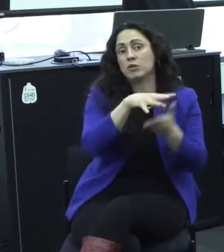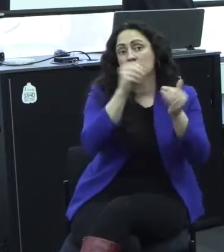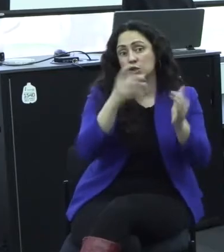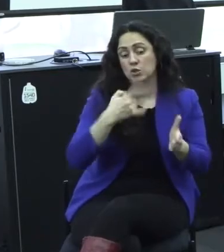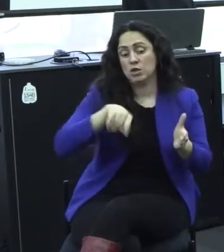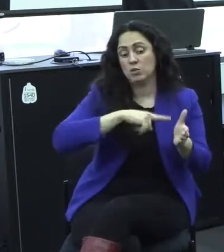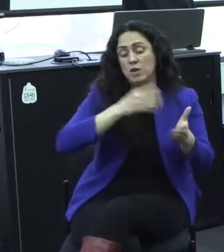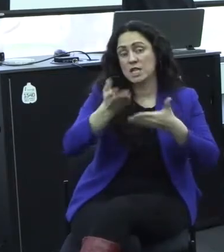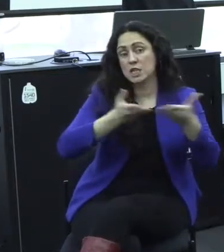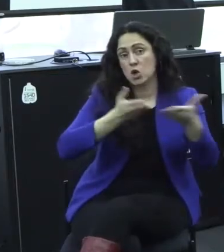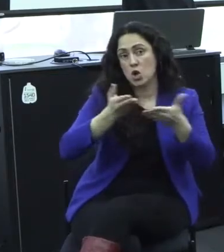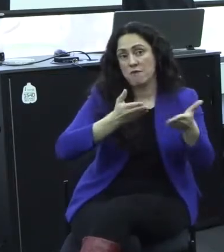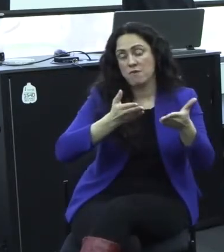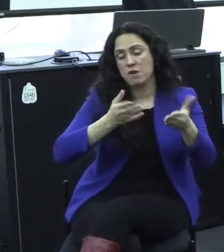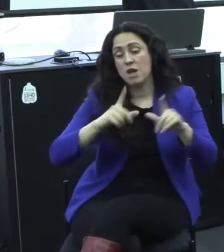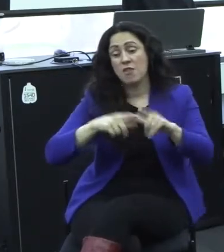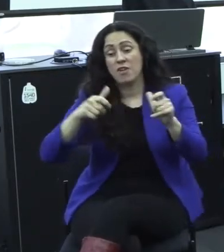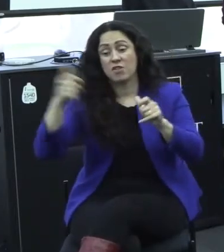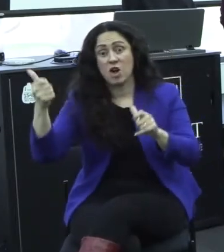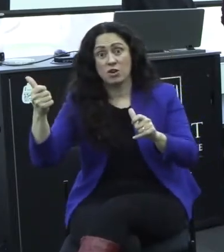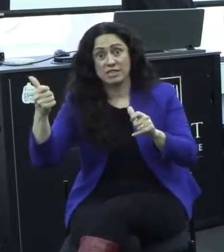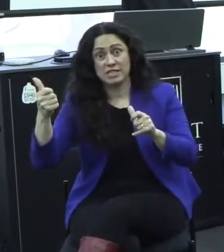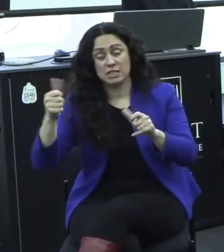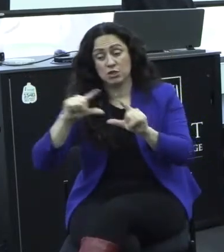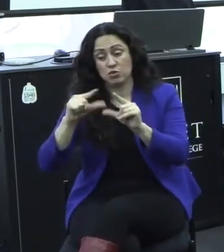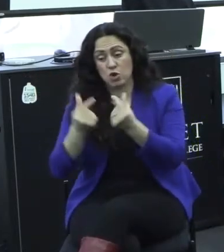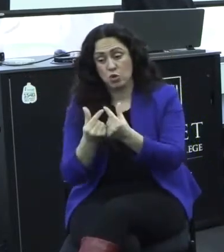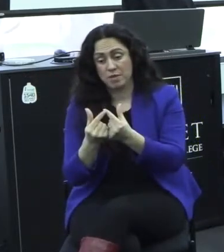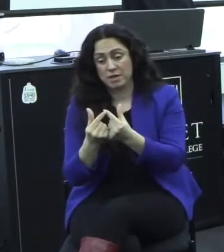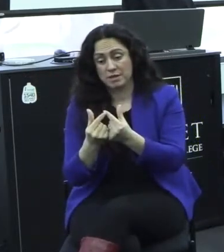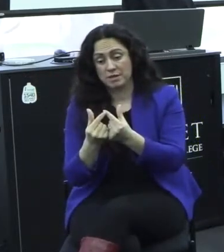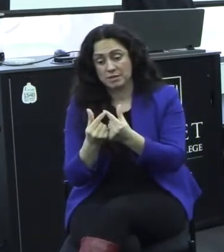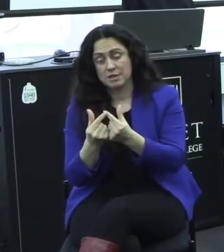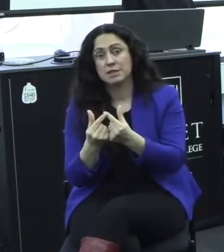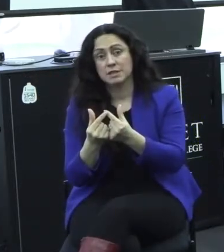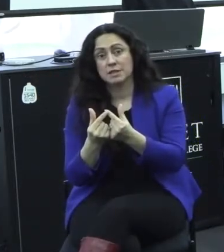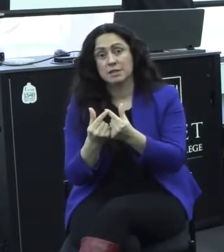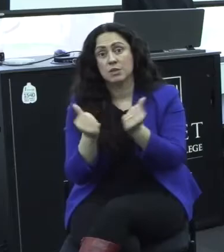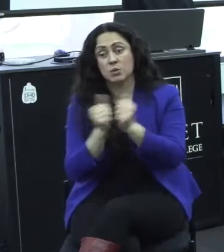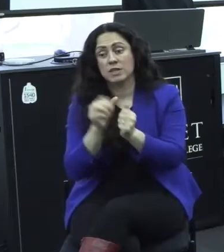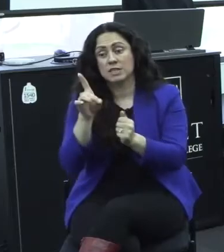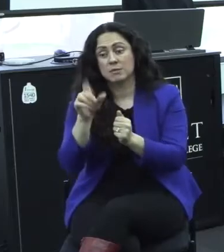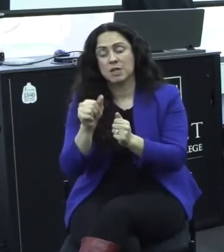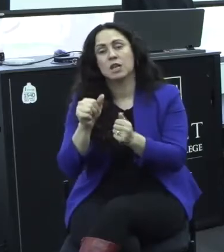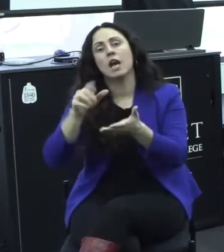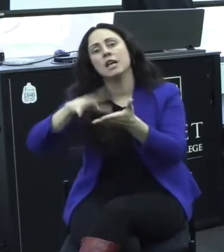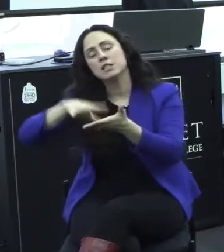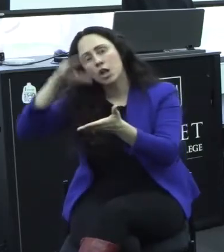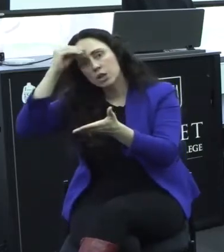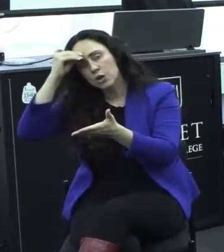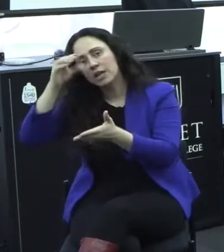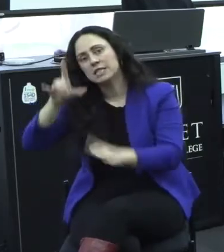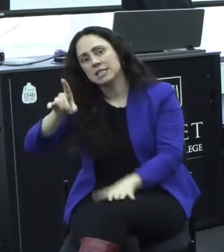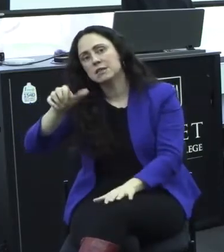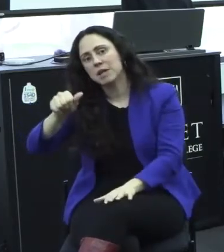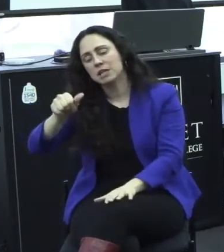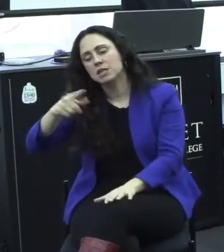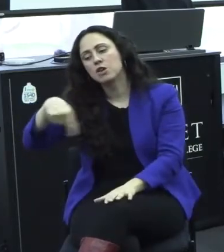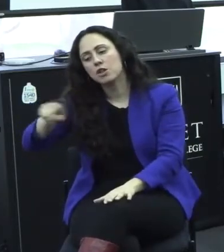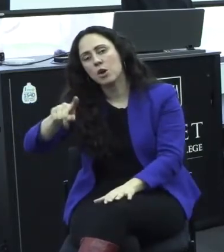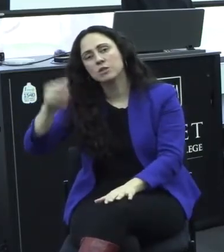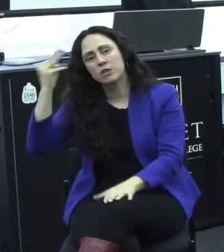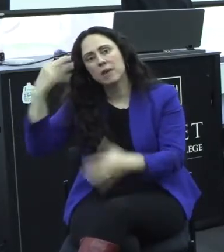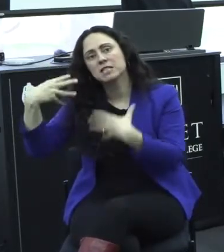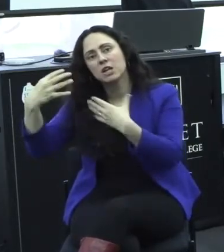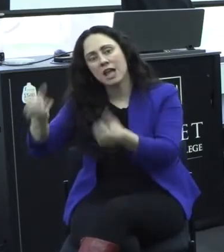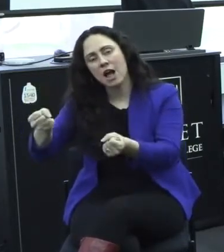serve, the largest cohorts, largest group with disabilities is learning disabilities and those with a mental